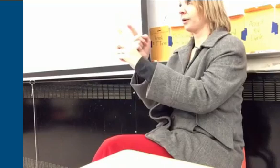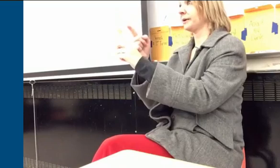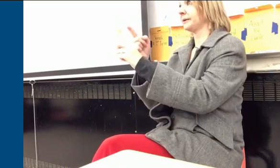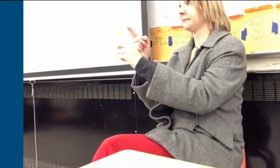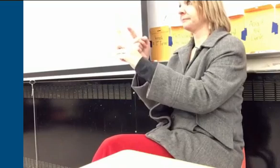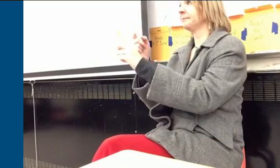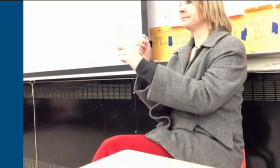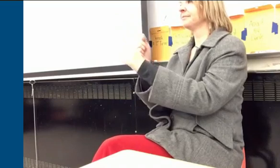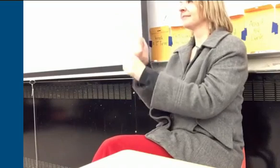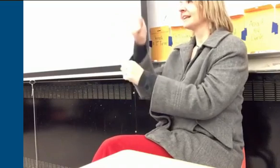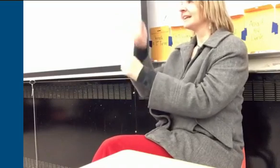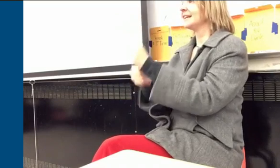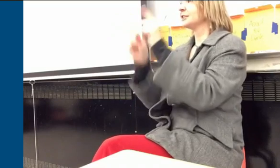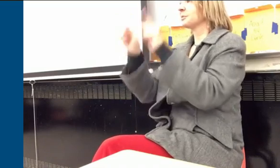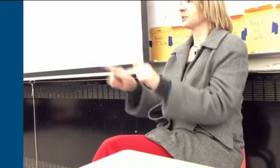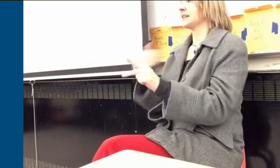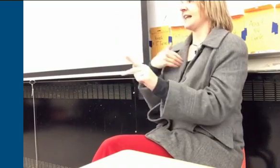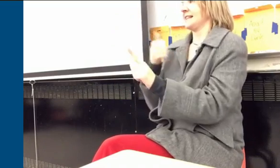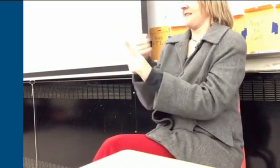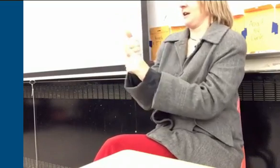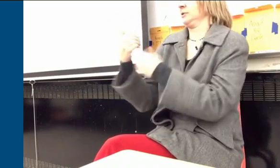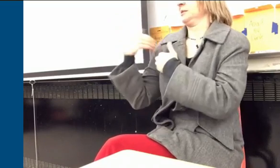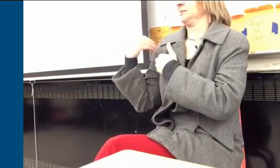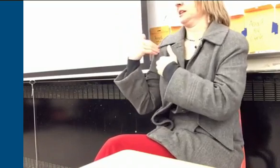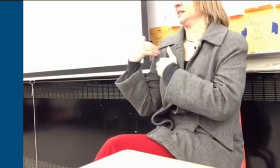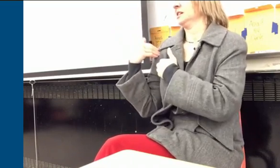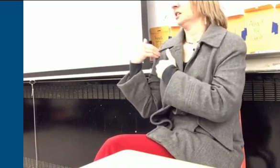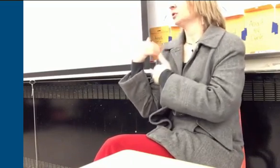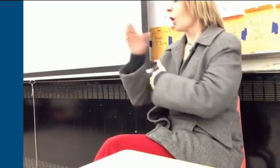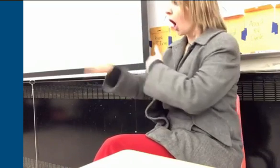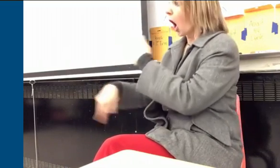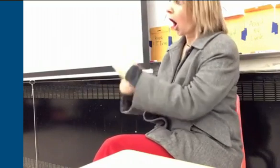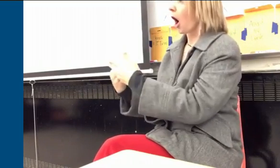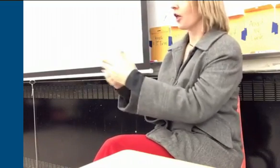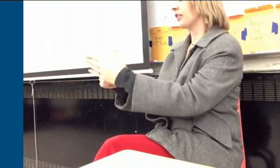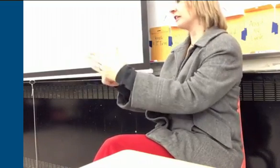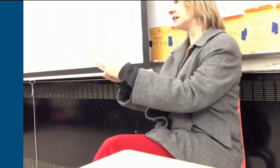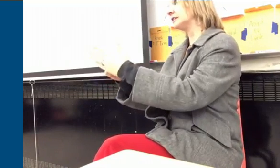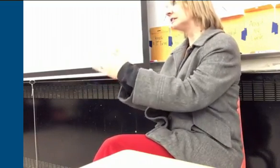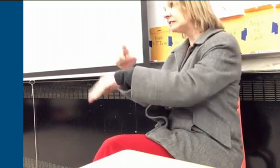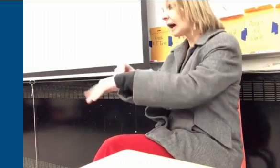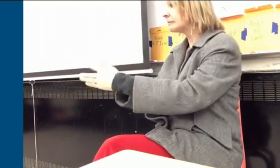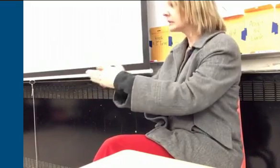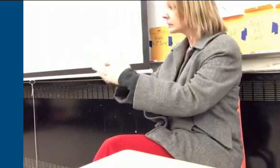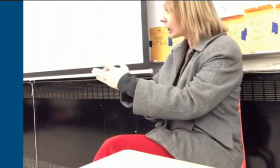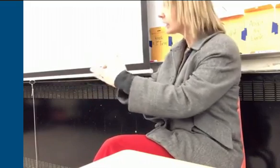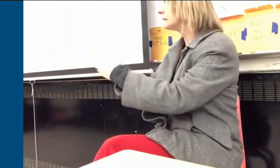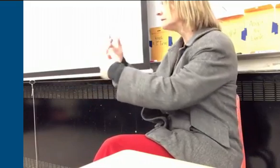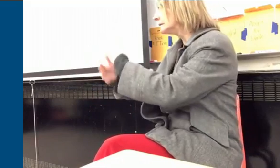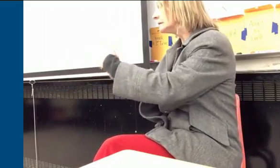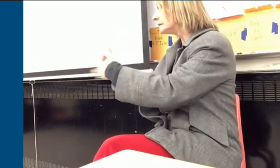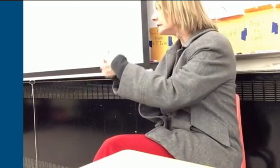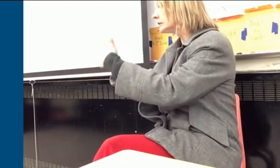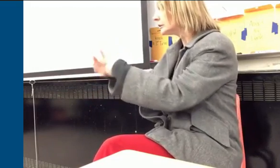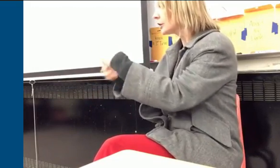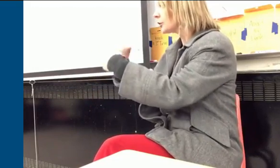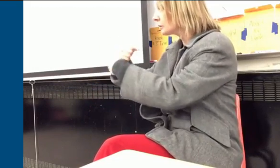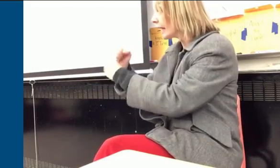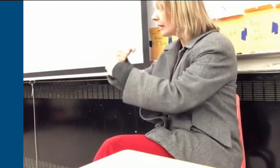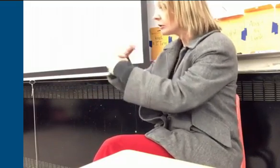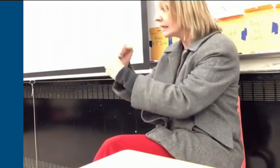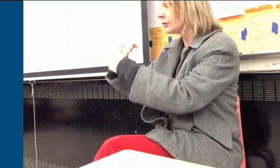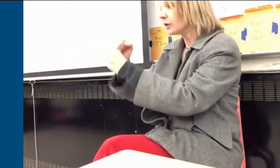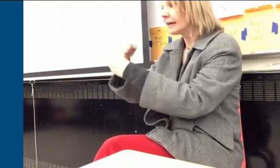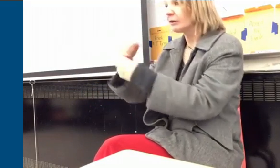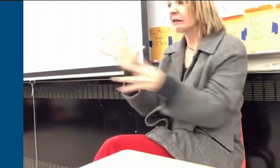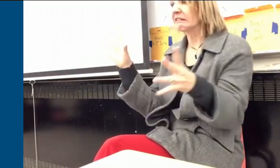their own individual job. Instead of spending all your time starting from scratch, creating the wheels, putting the wheels on,